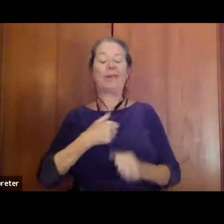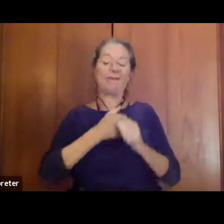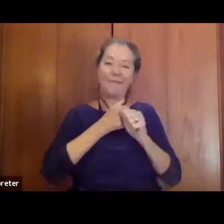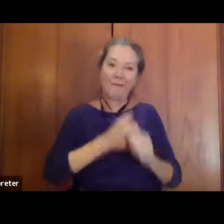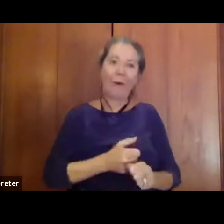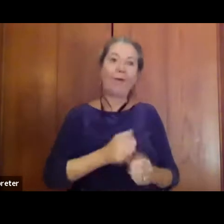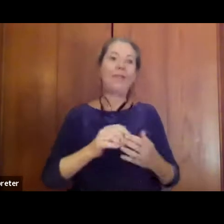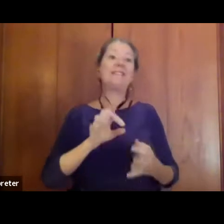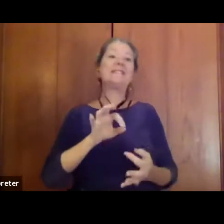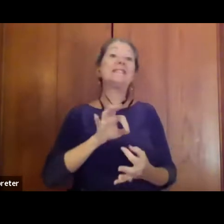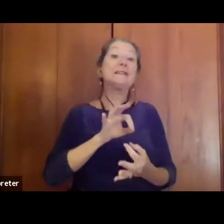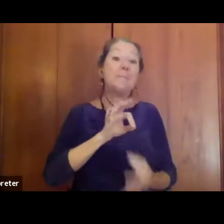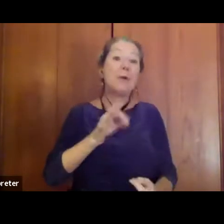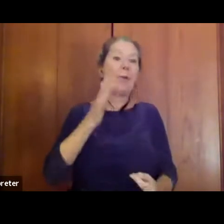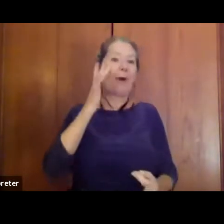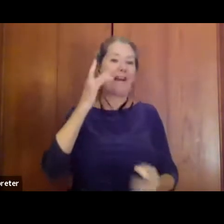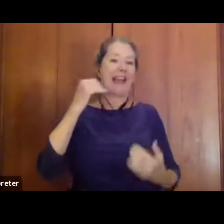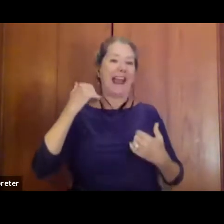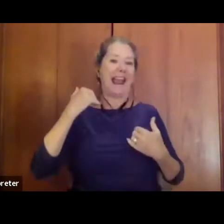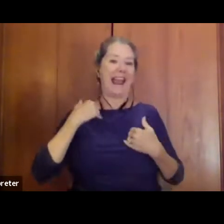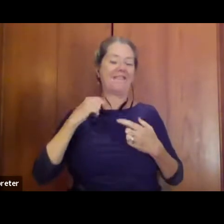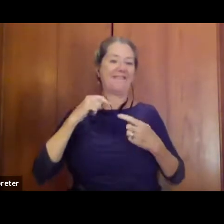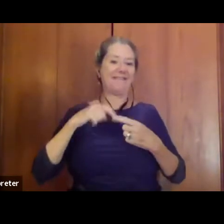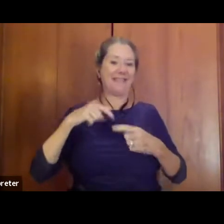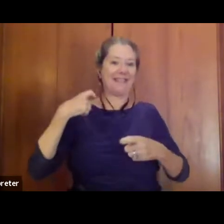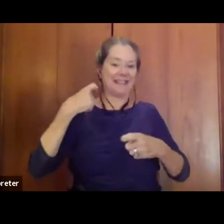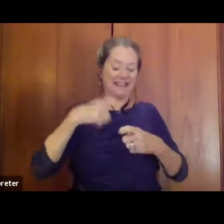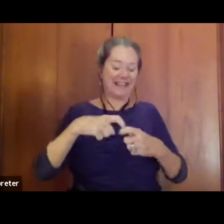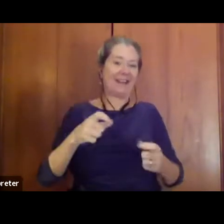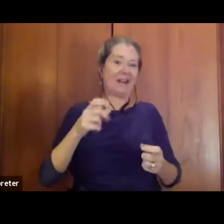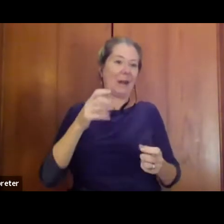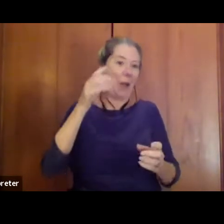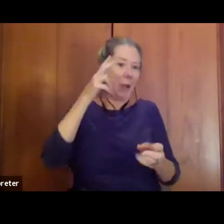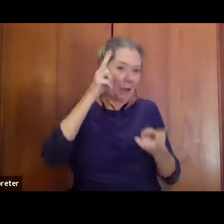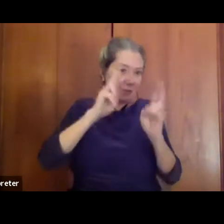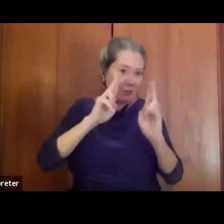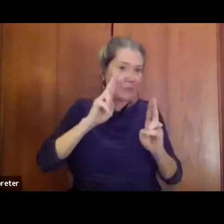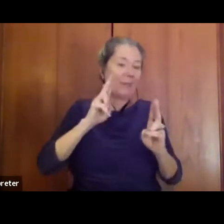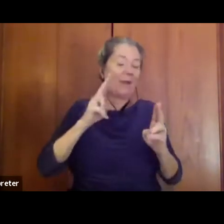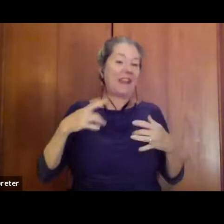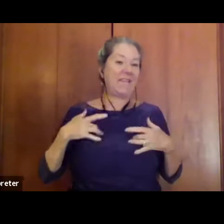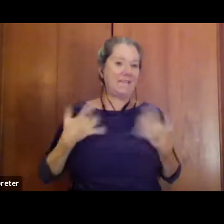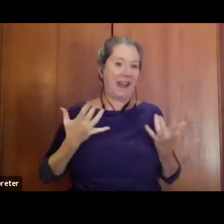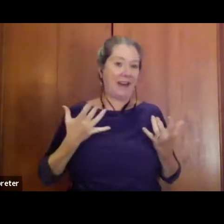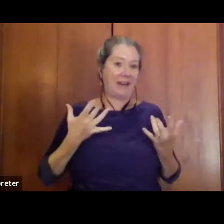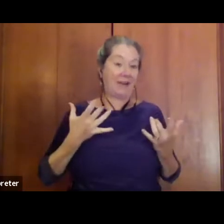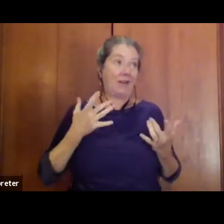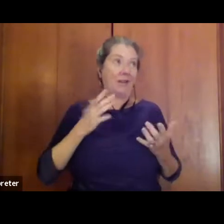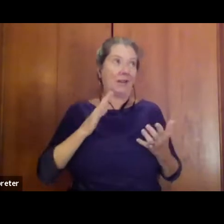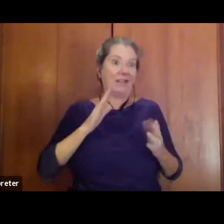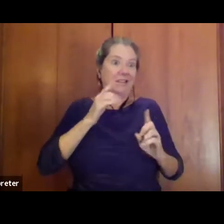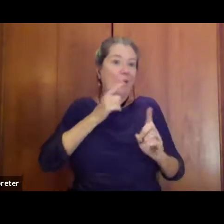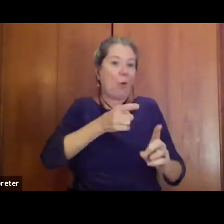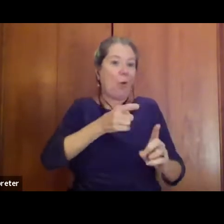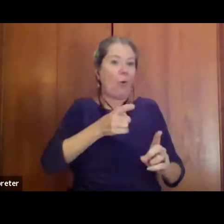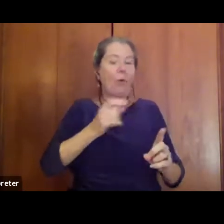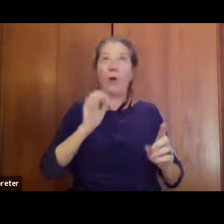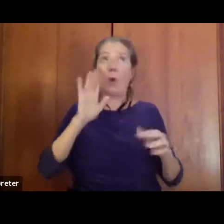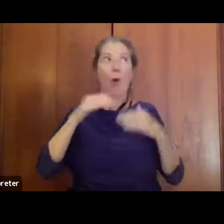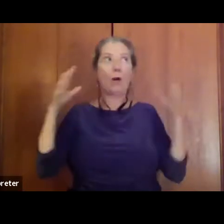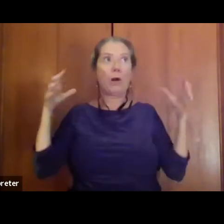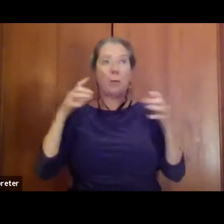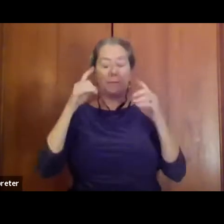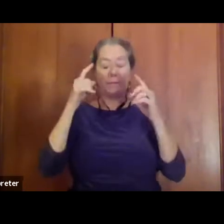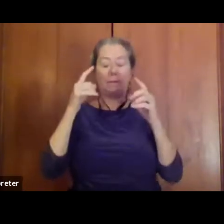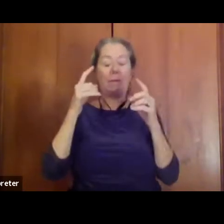this observance was originally intended to accomplish, that we can come together and be open to all the amazing things that our